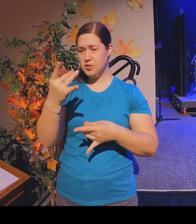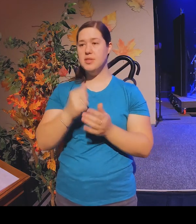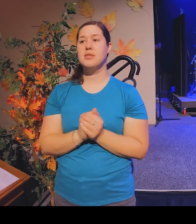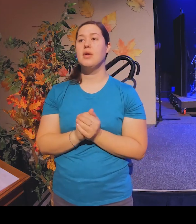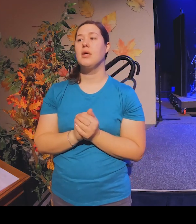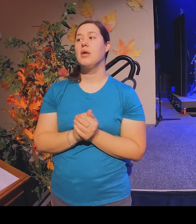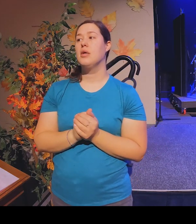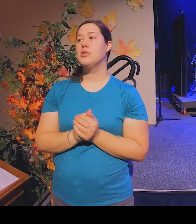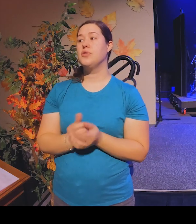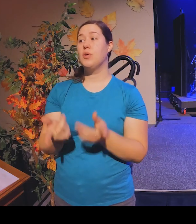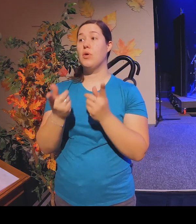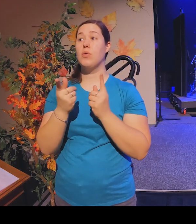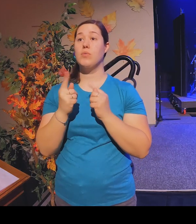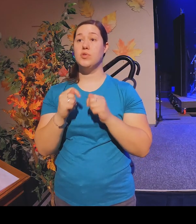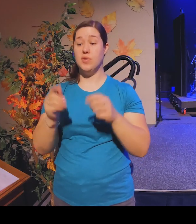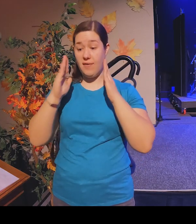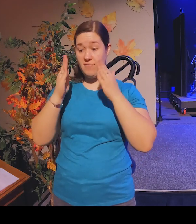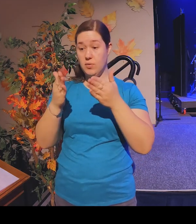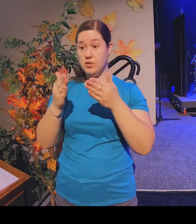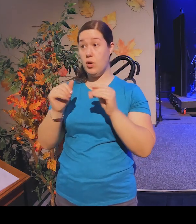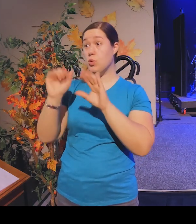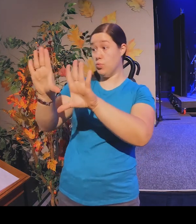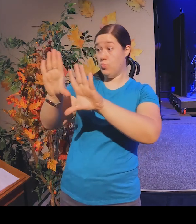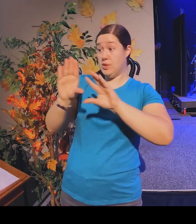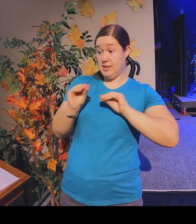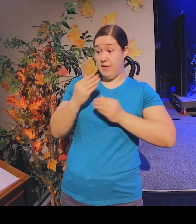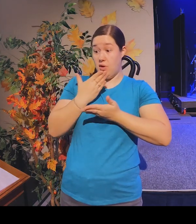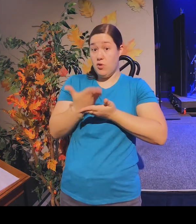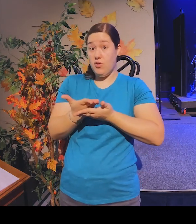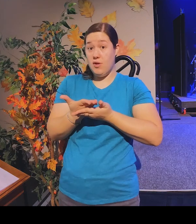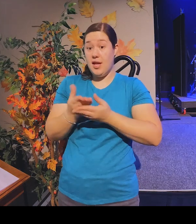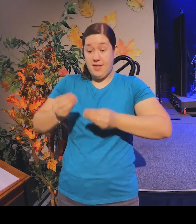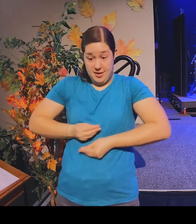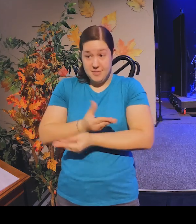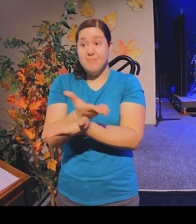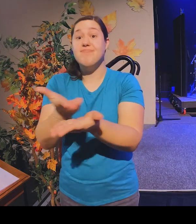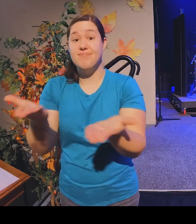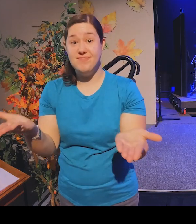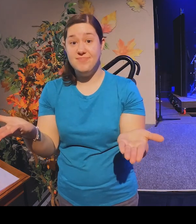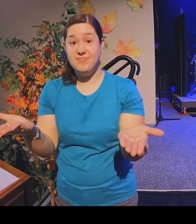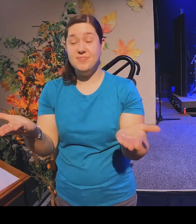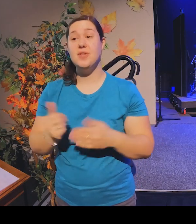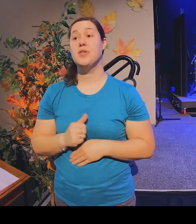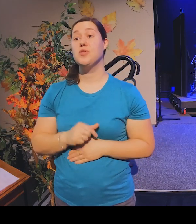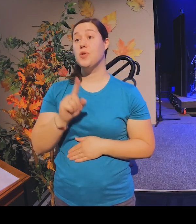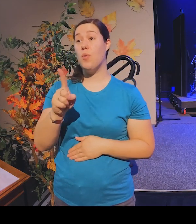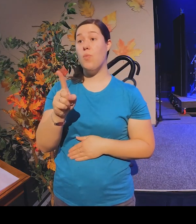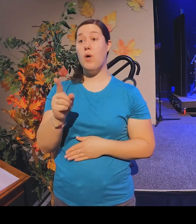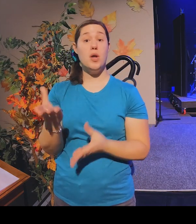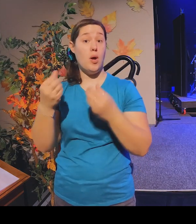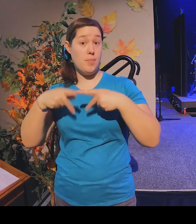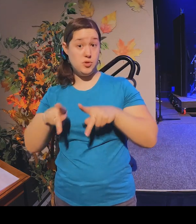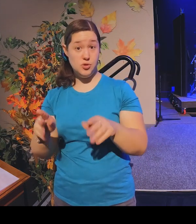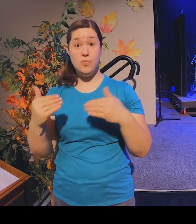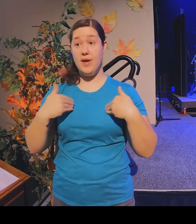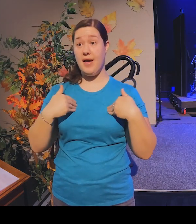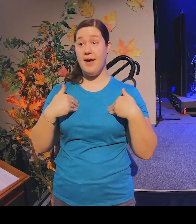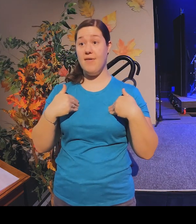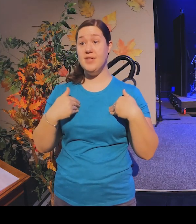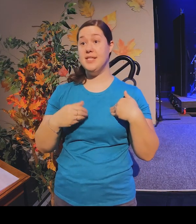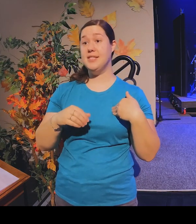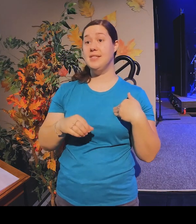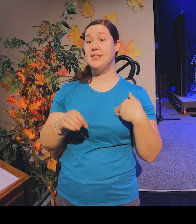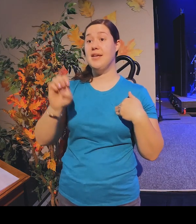them back out to the world and to the community. One of those opportunities will be Engage Lakeland, which is an opportunity for us to partner and be